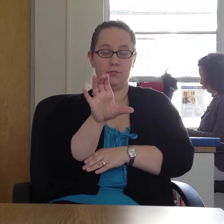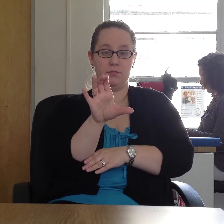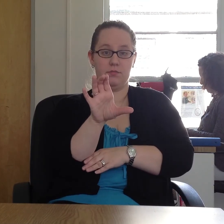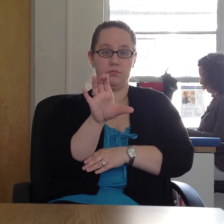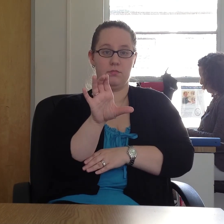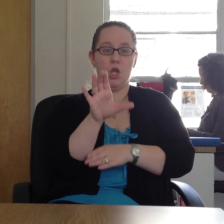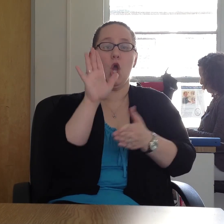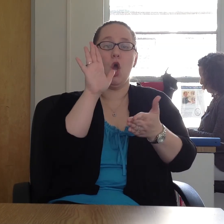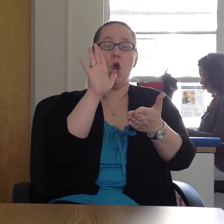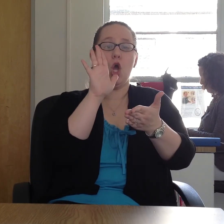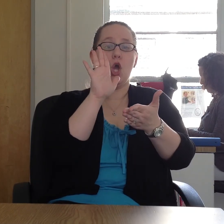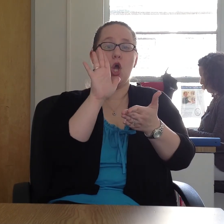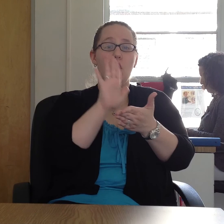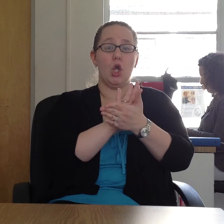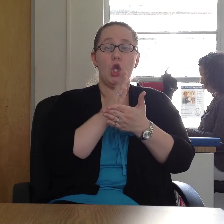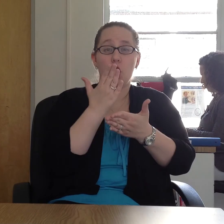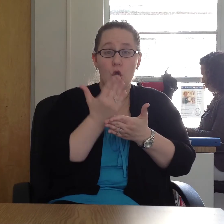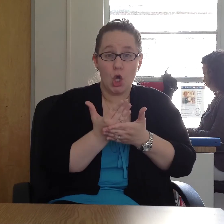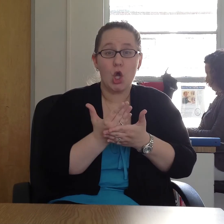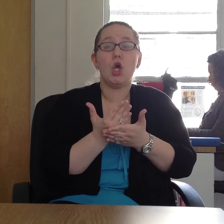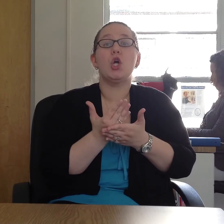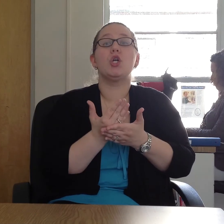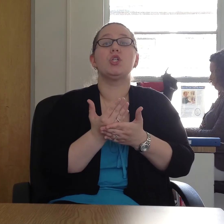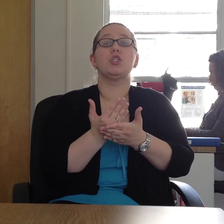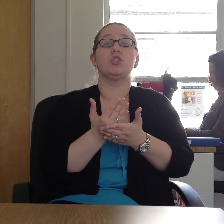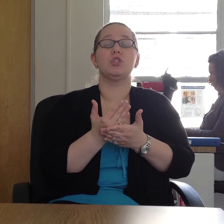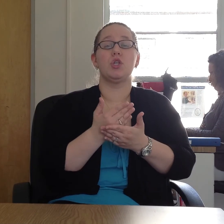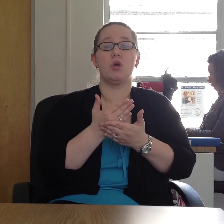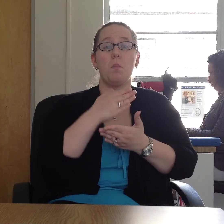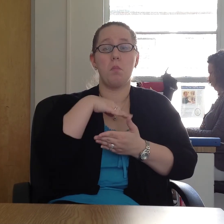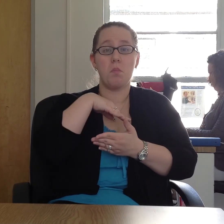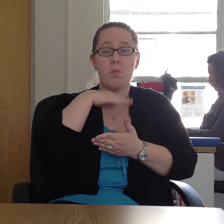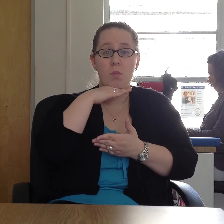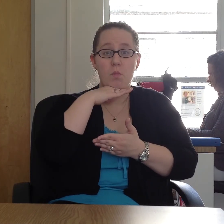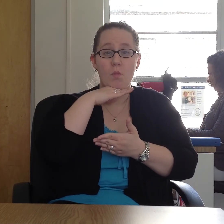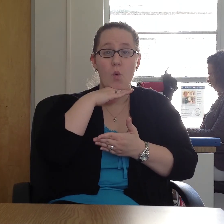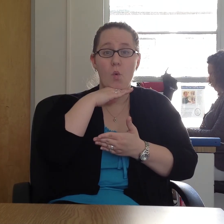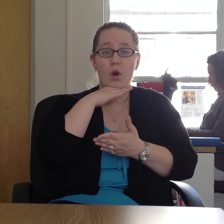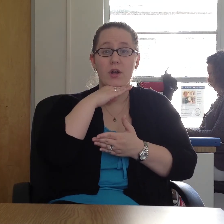Cooked pork stored at 80 degrees Fahrenheit.